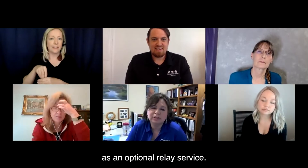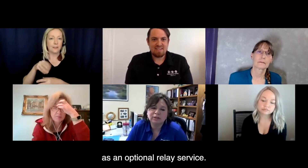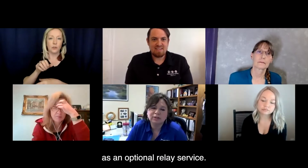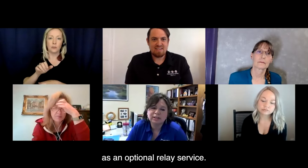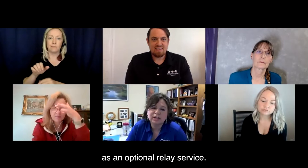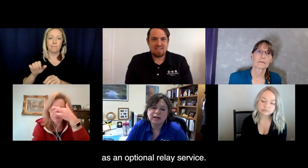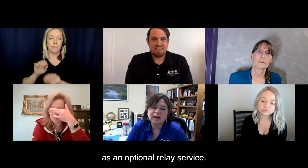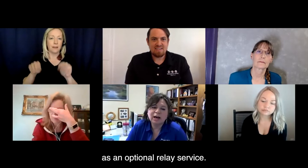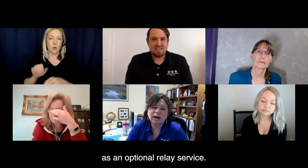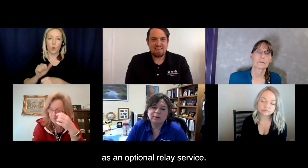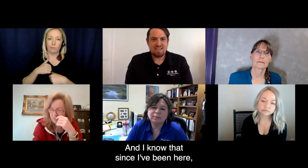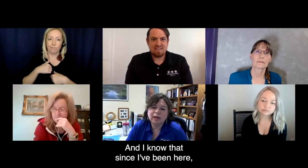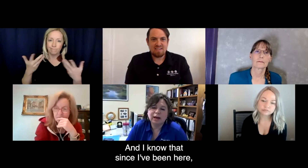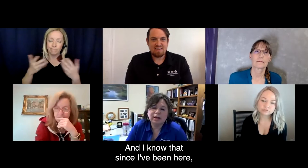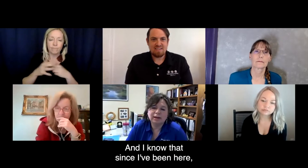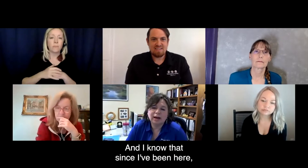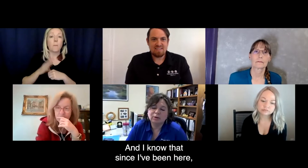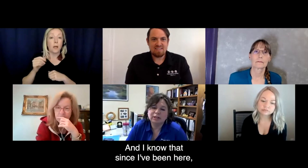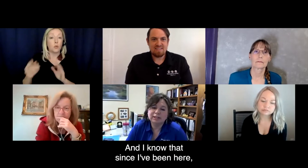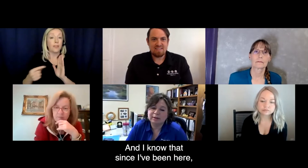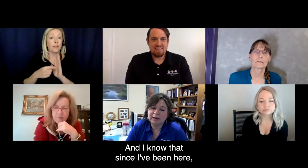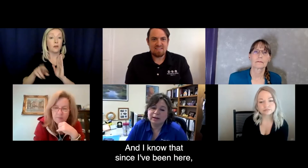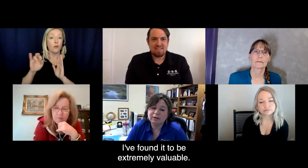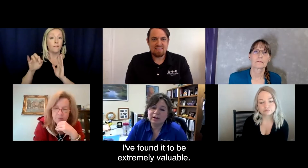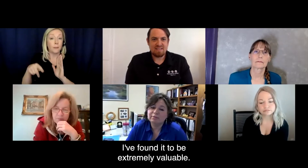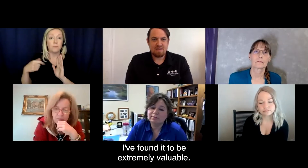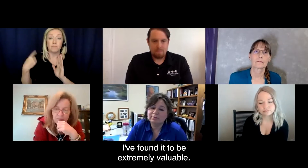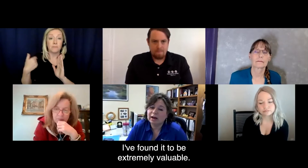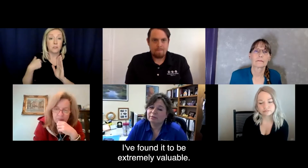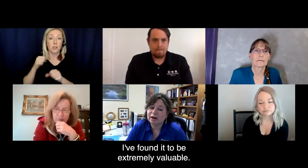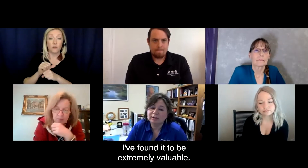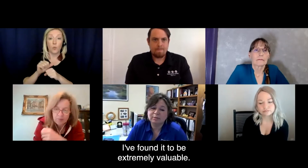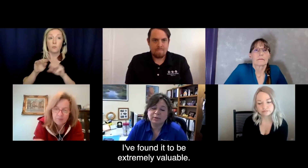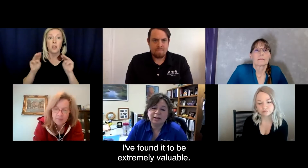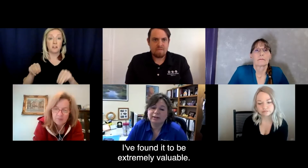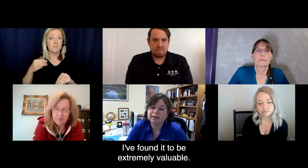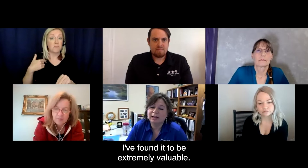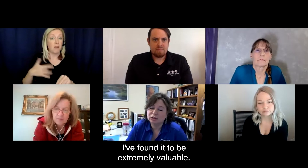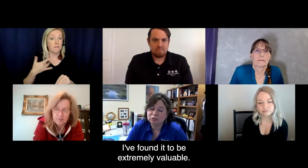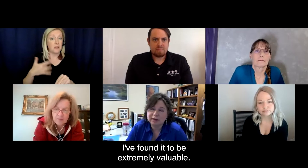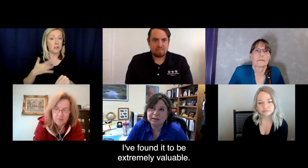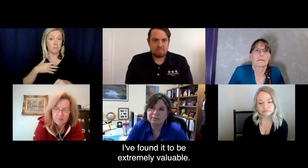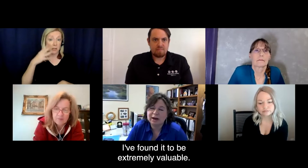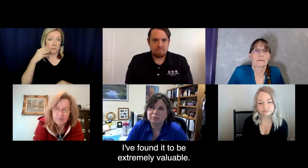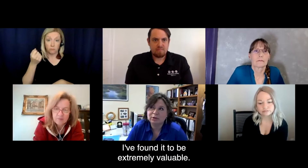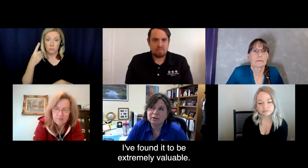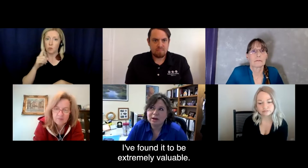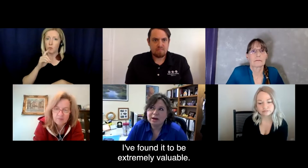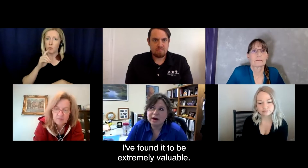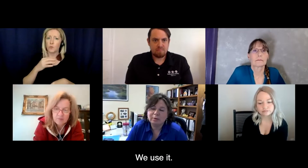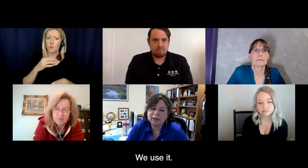relay service. And I know that since I've been here, I've found it to be extremely